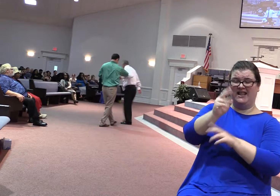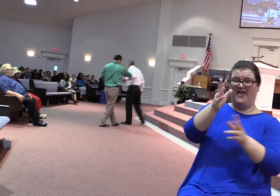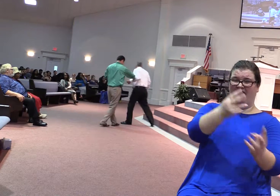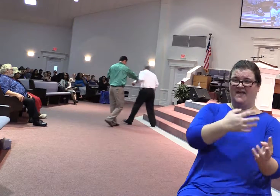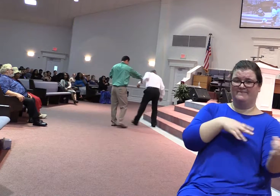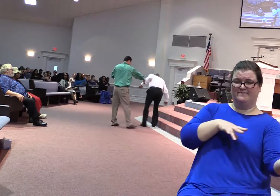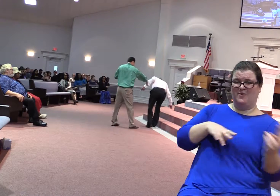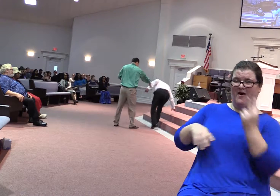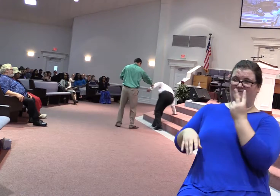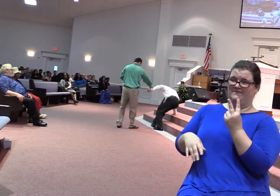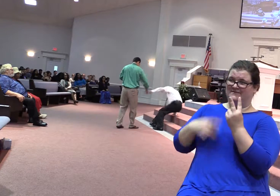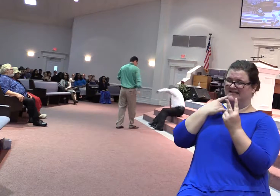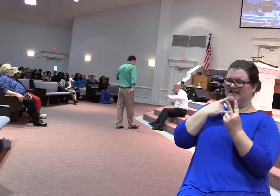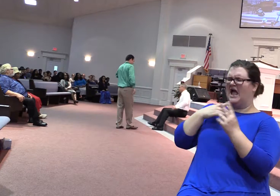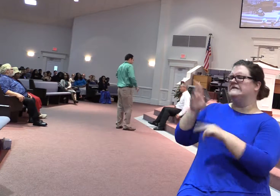boy, sit down.